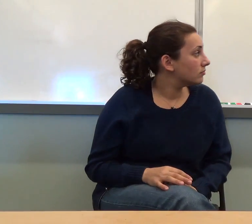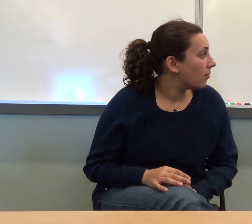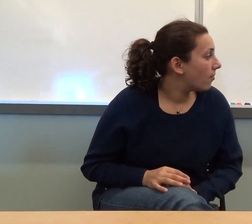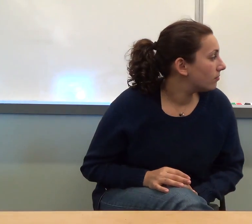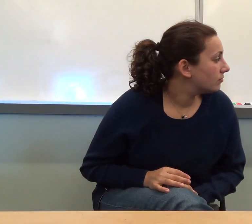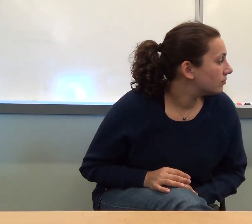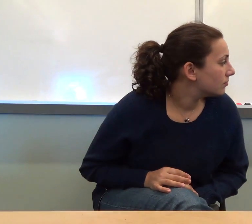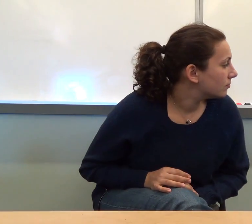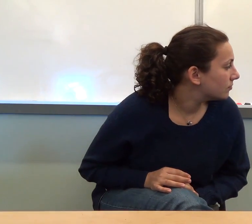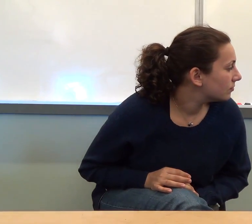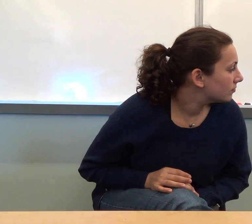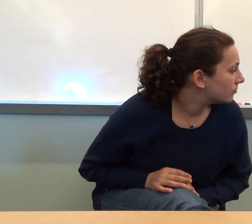for 20 visits.